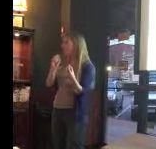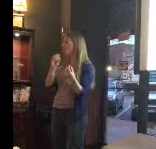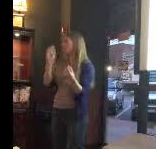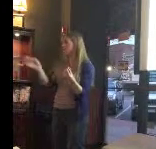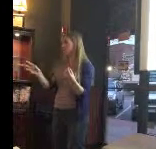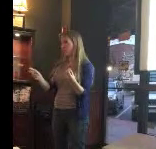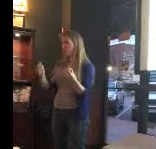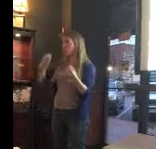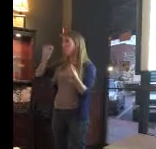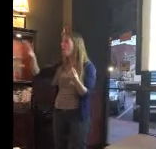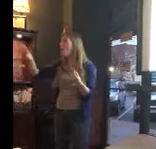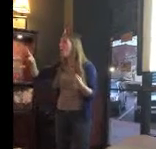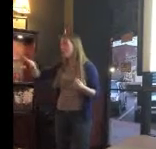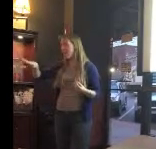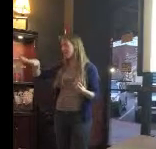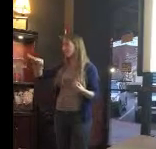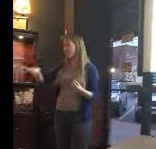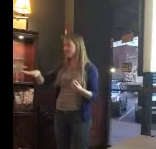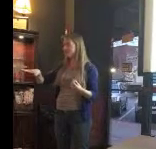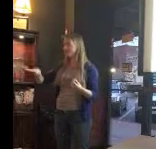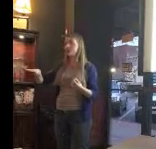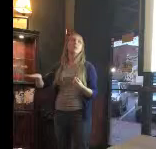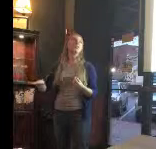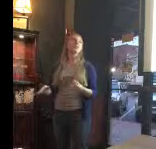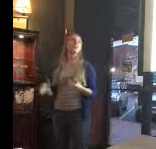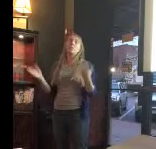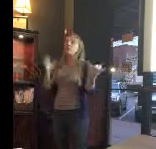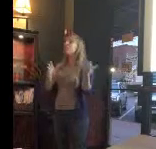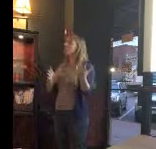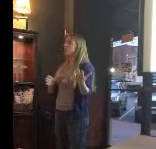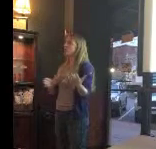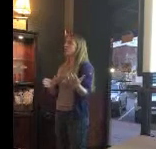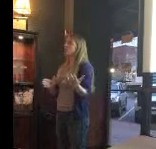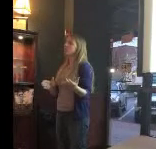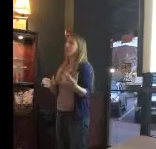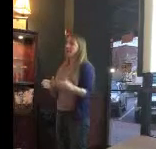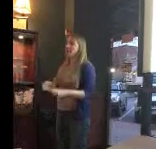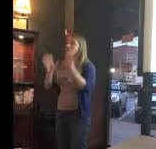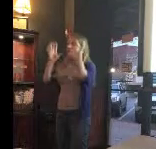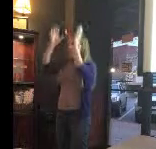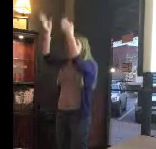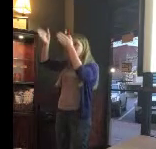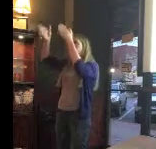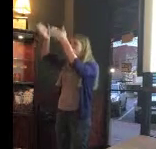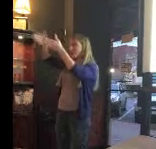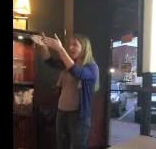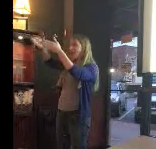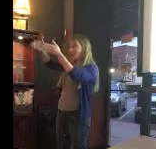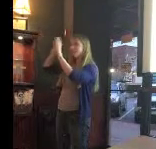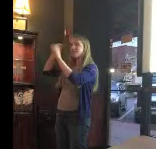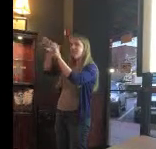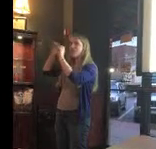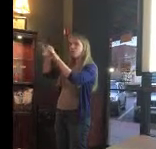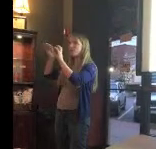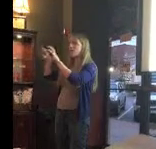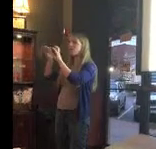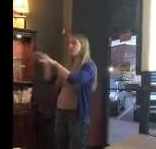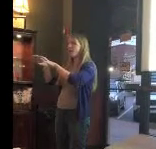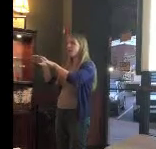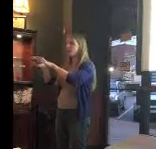know the truth. You don't know what was actually missing there. So the way we usually do in statistics, we say, okay, that's what actually happened. To decide whether that was best,